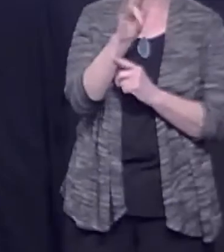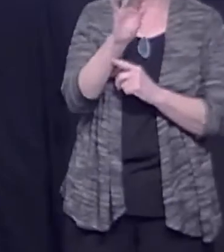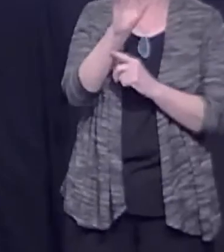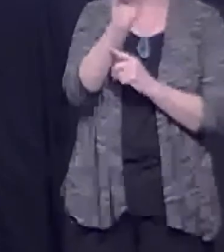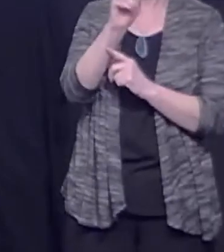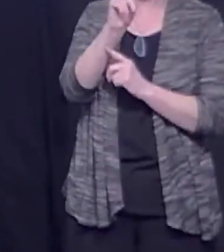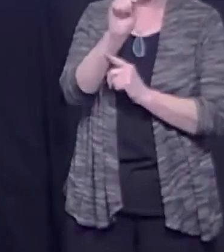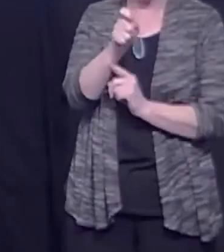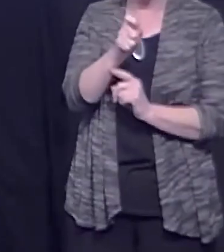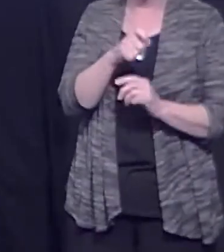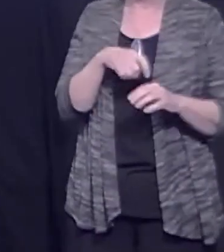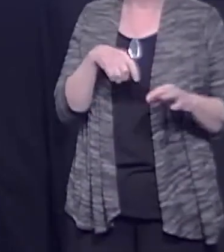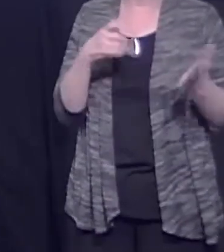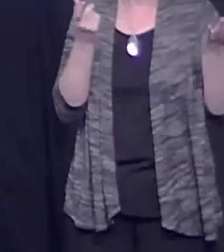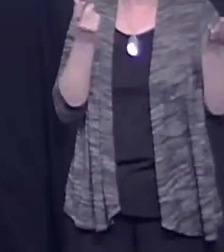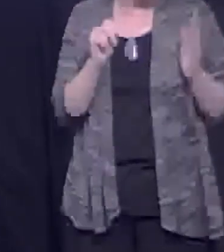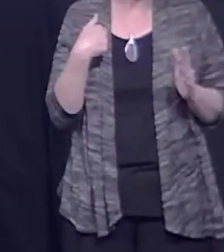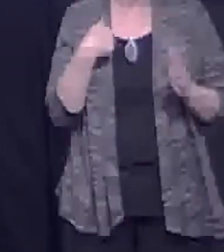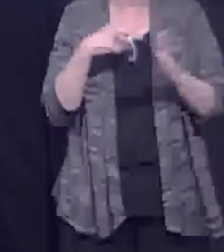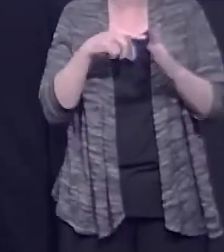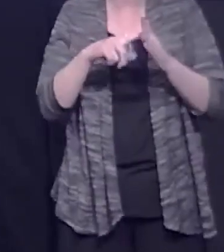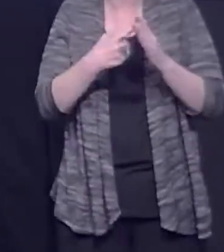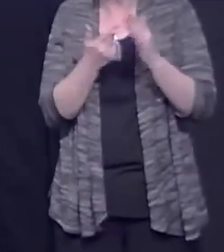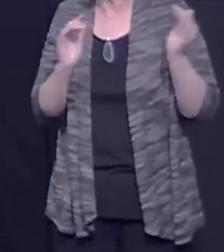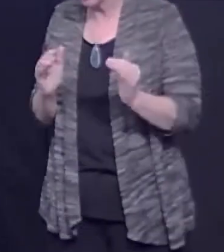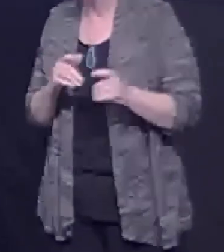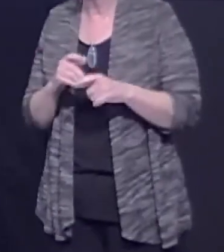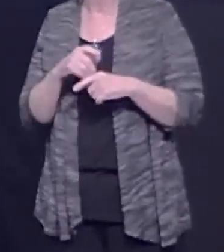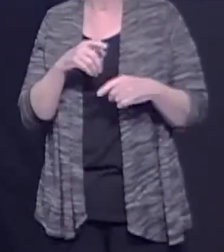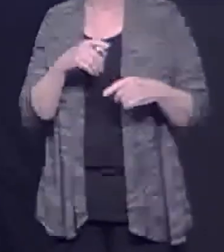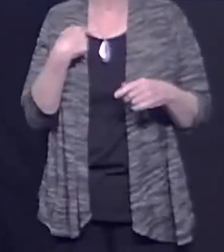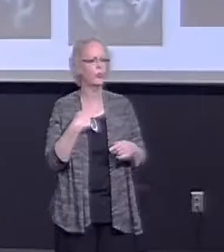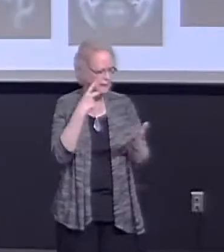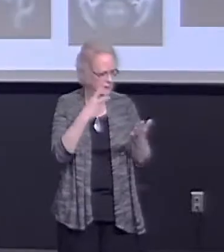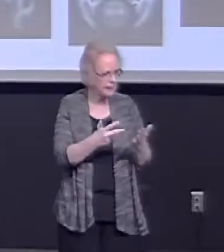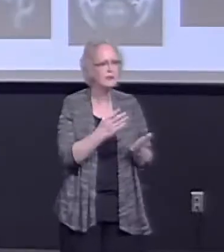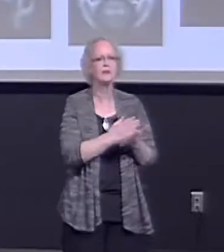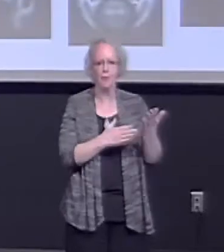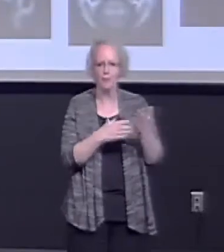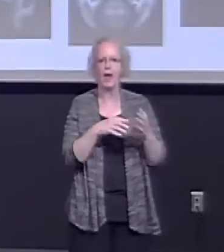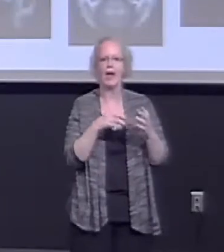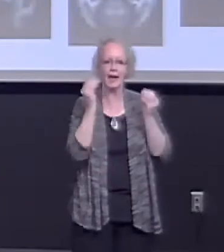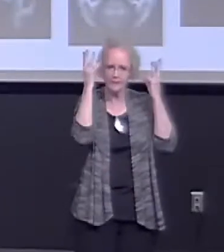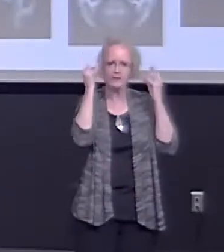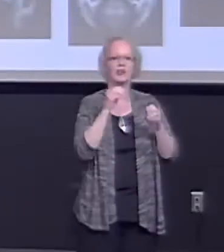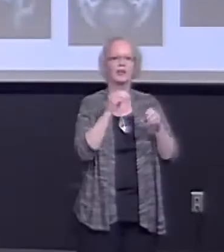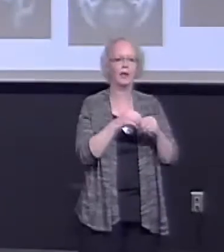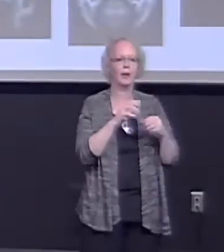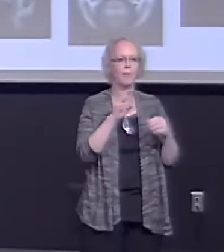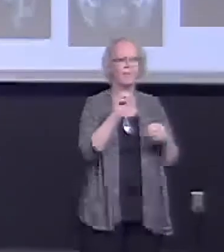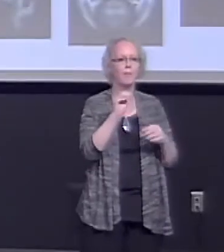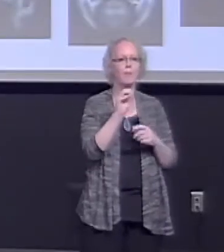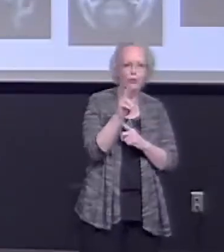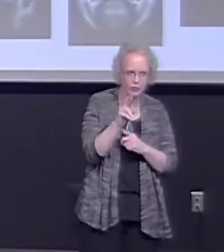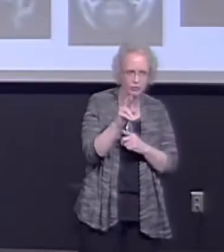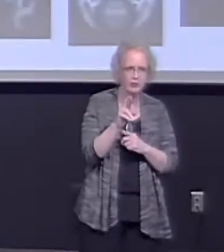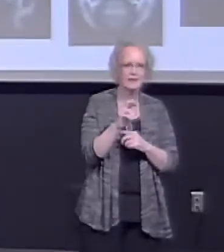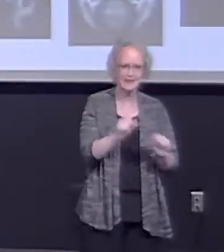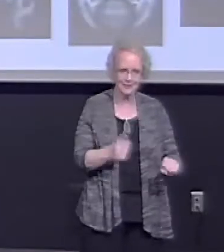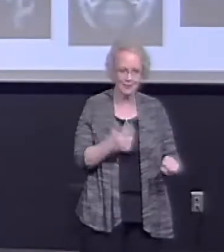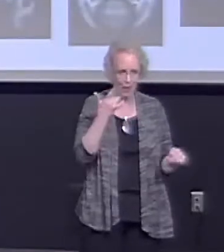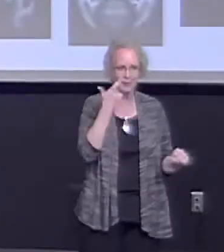to compare, we get activation also in some part of the motor system, basal ganglia get activated because it's a sensory motor